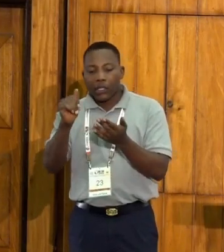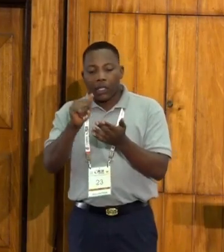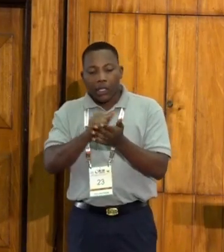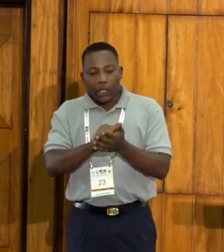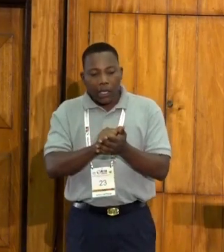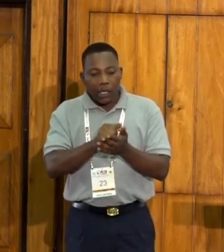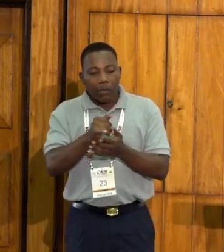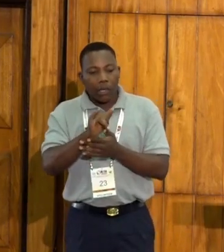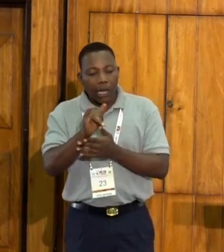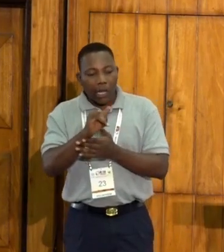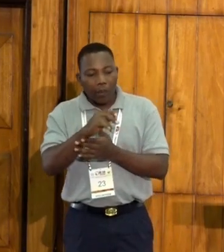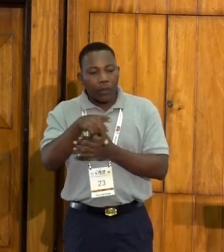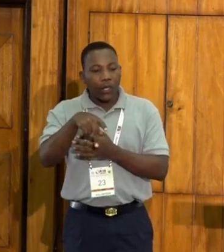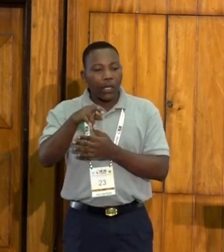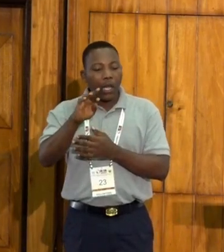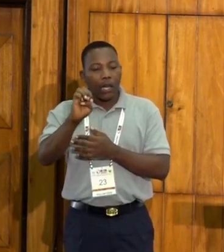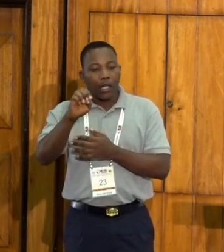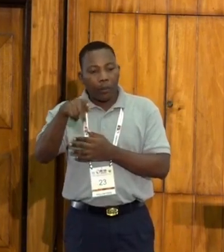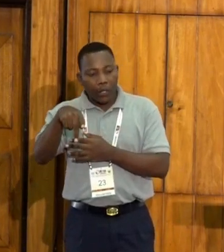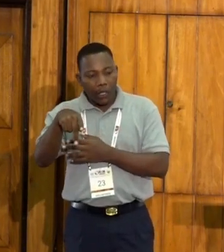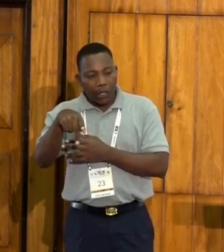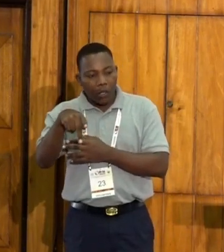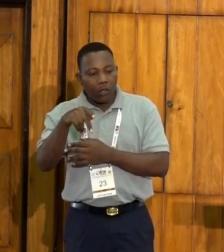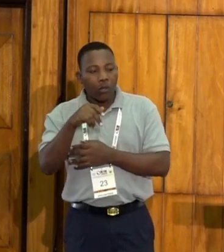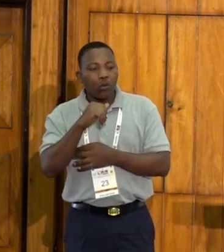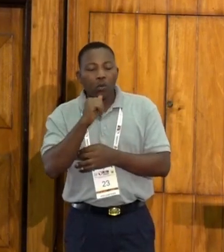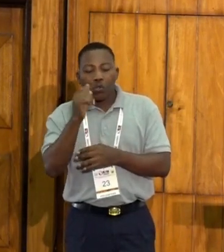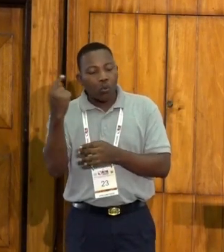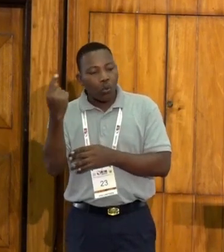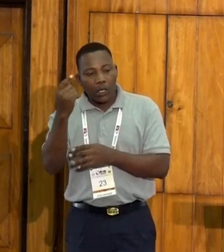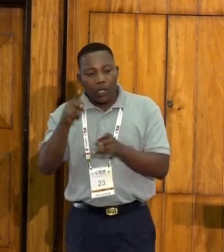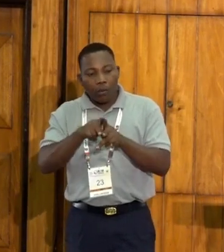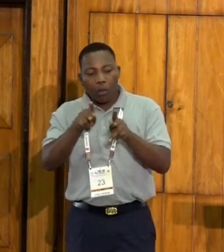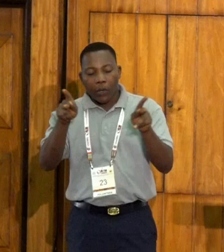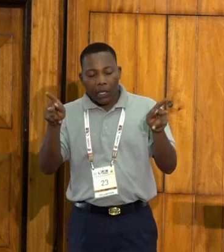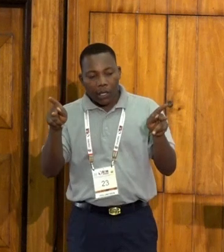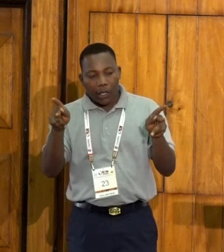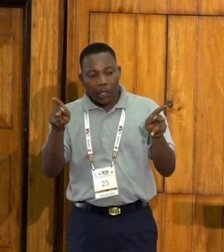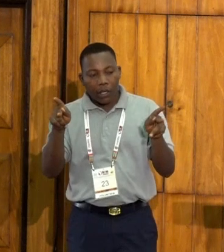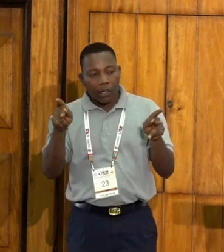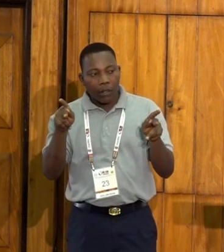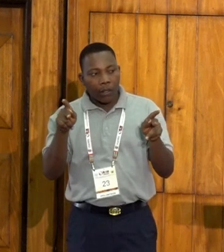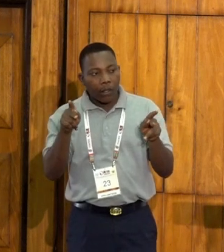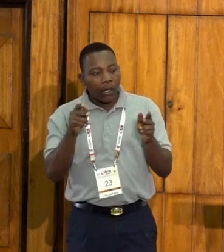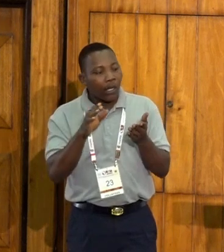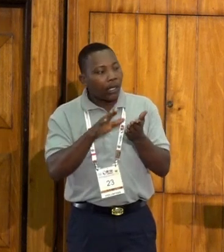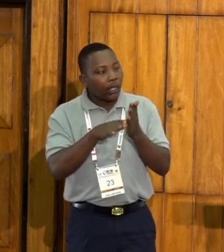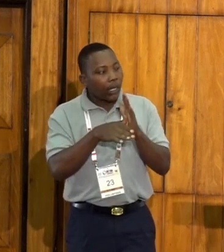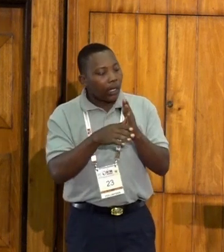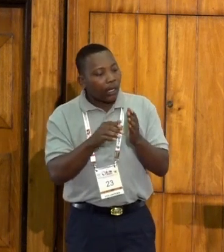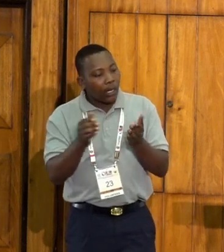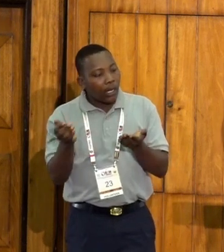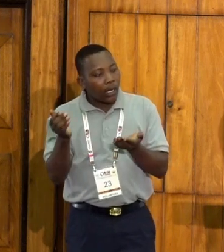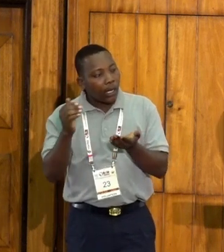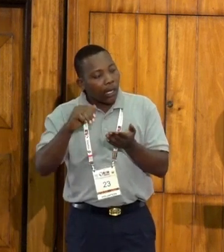PrEP being allocated to private clinics and not only the public health facilities. Then the other one